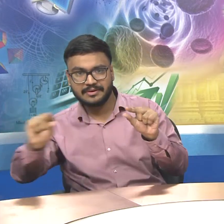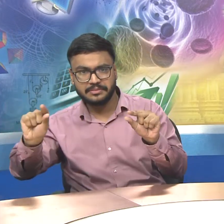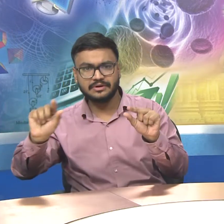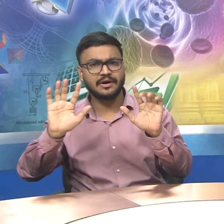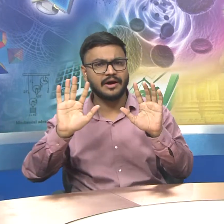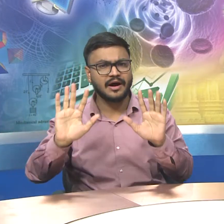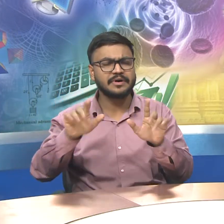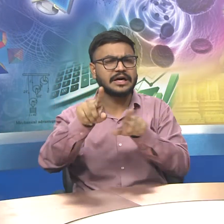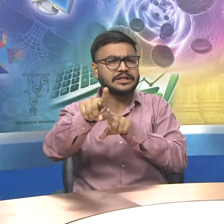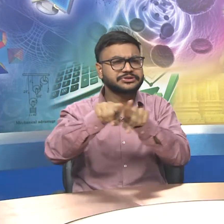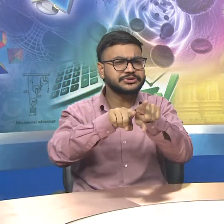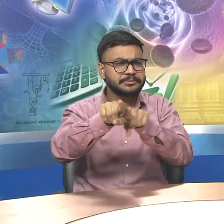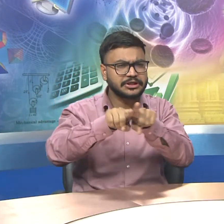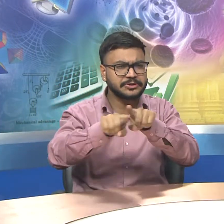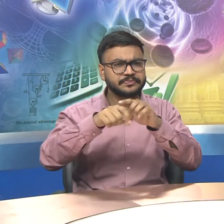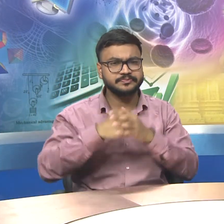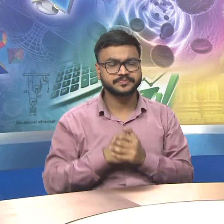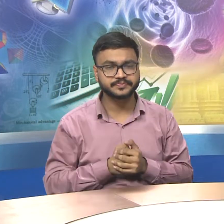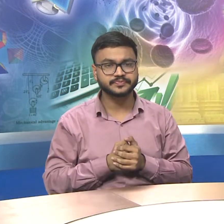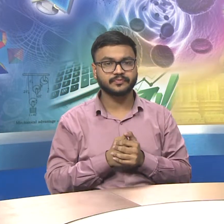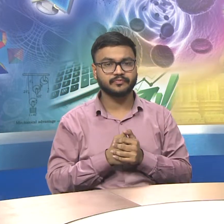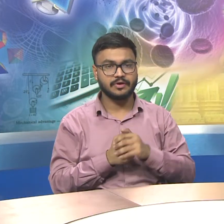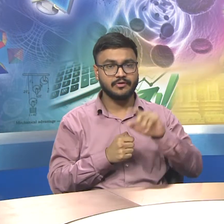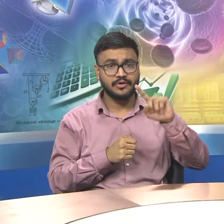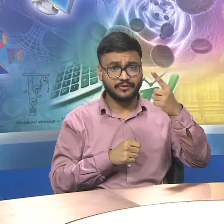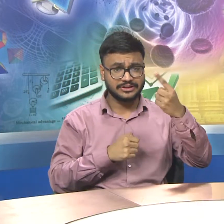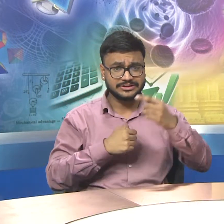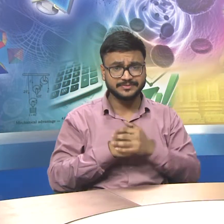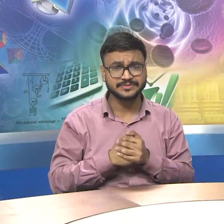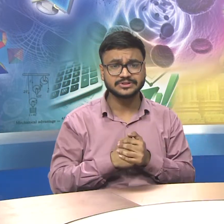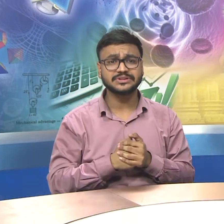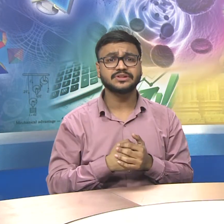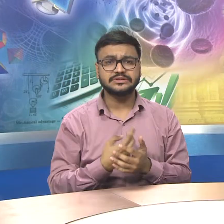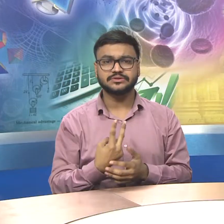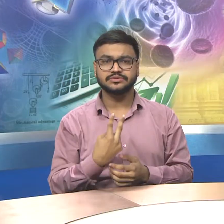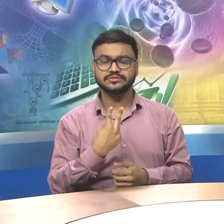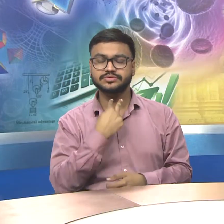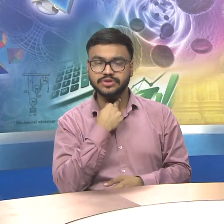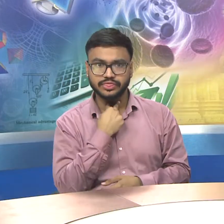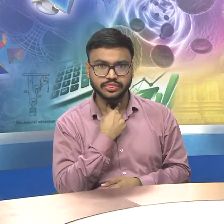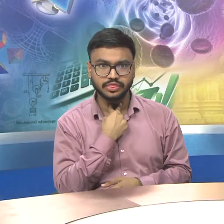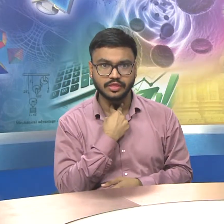It has to be described. For example,